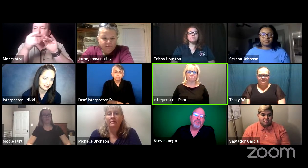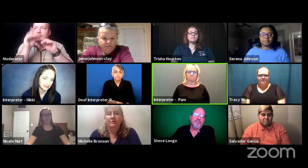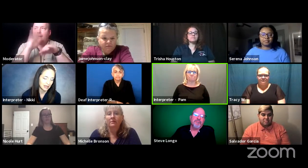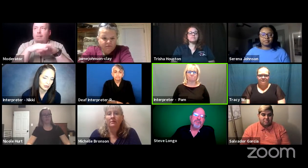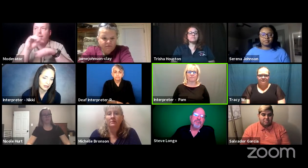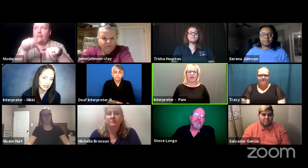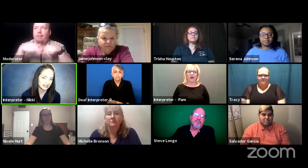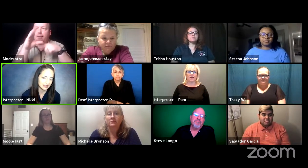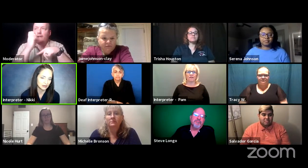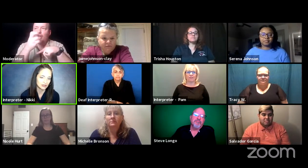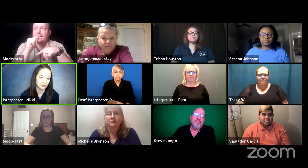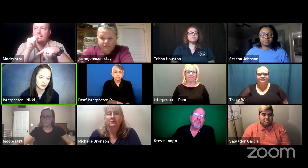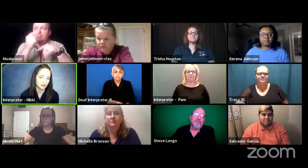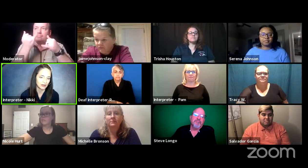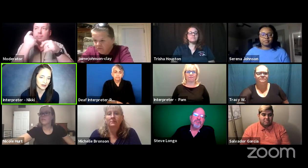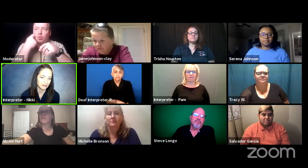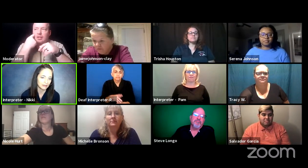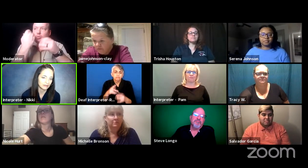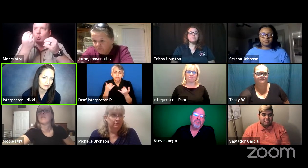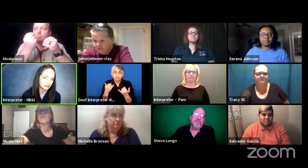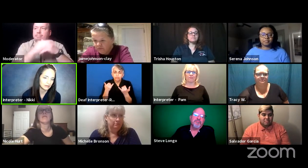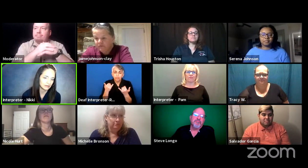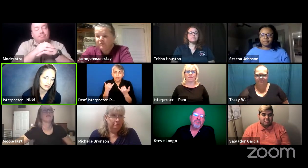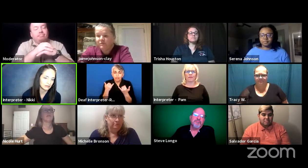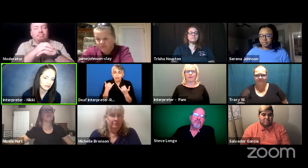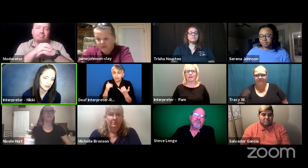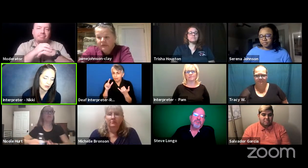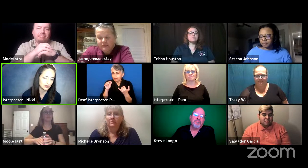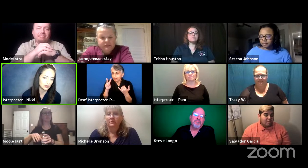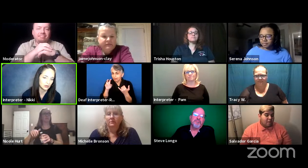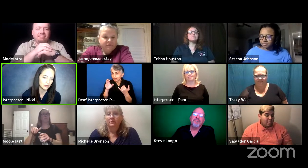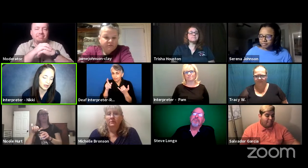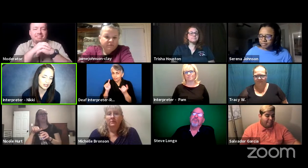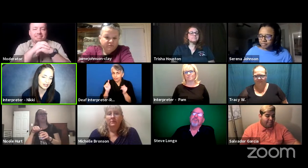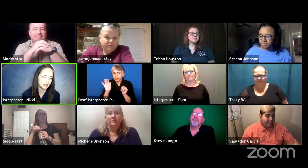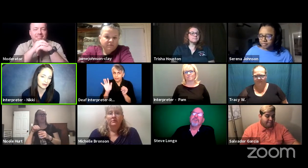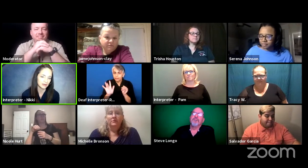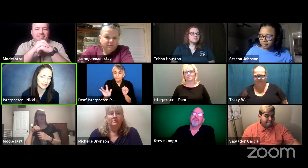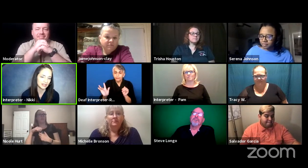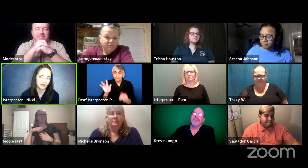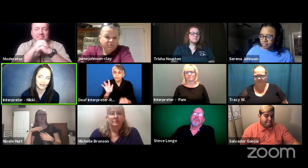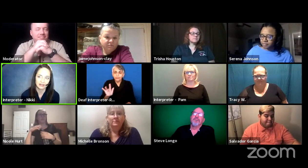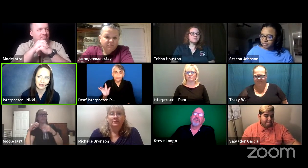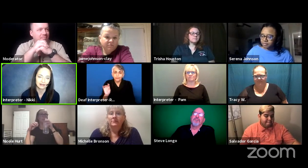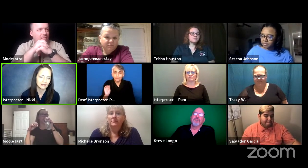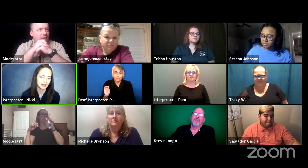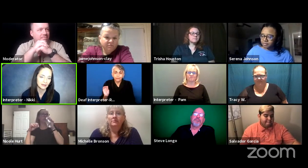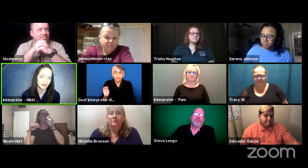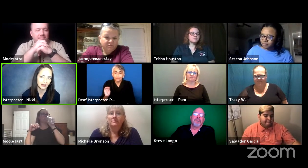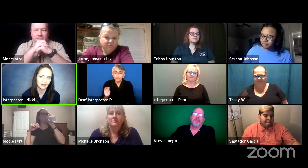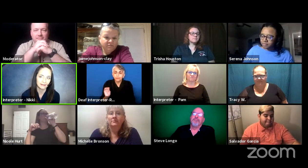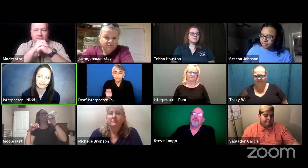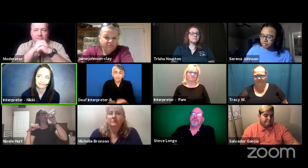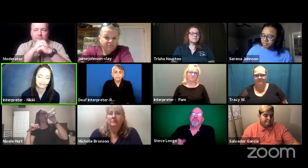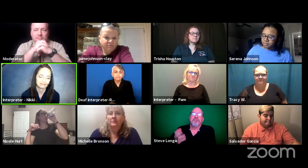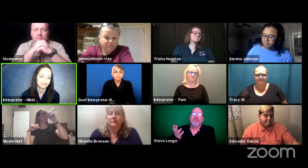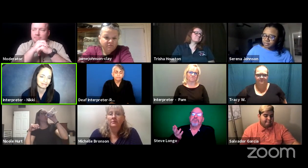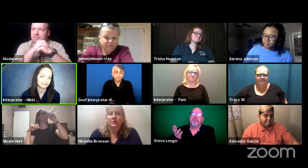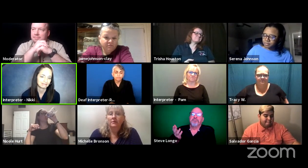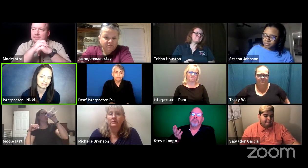I put a message out to those who are watching, so we'll see if anything comes back.